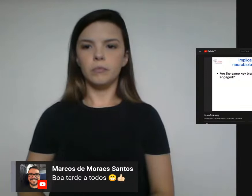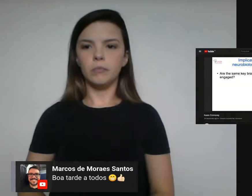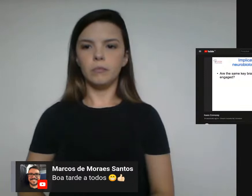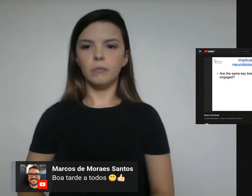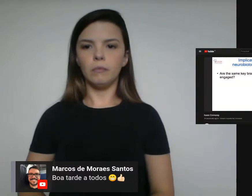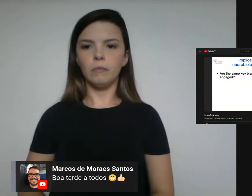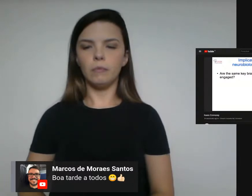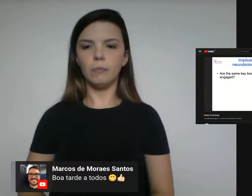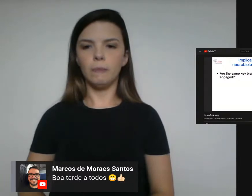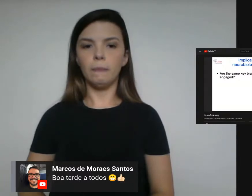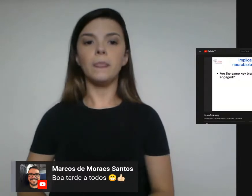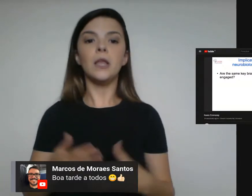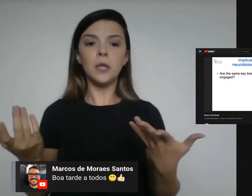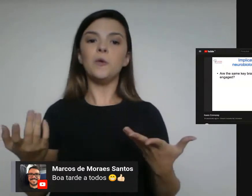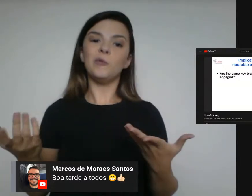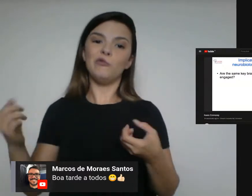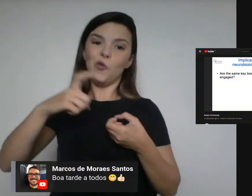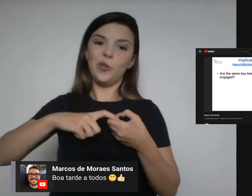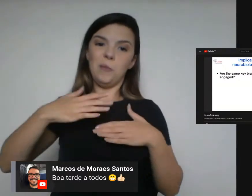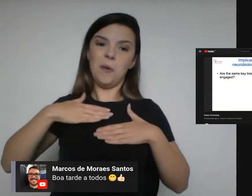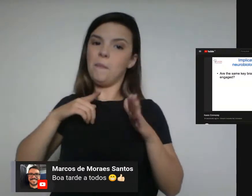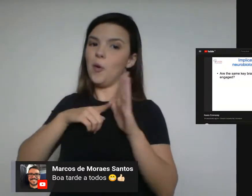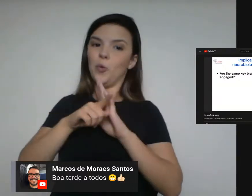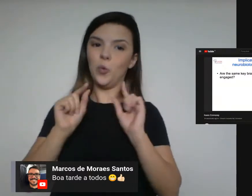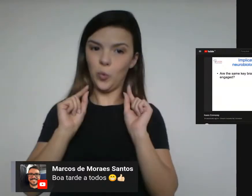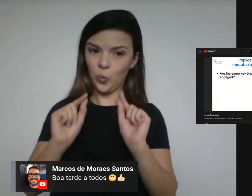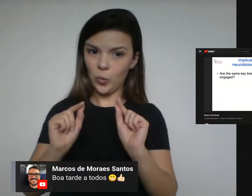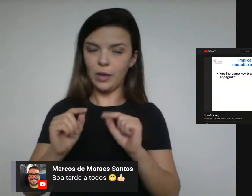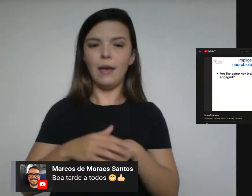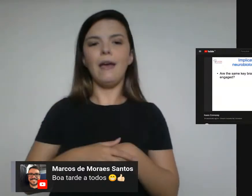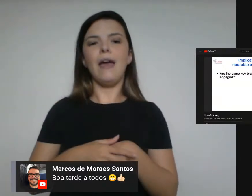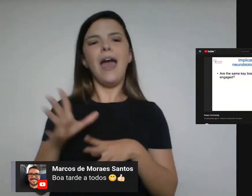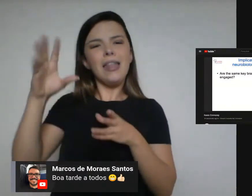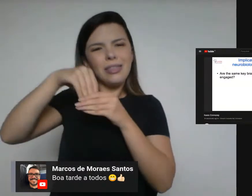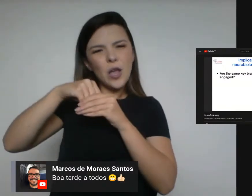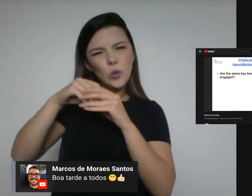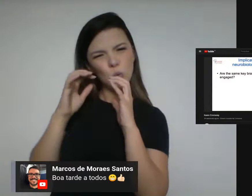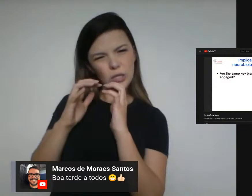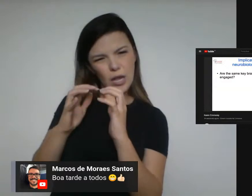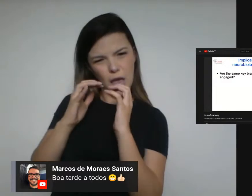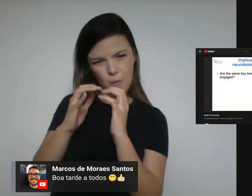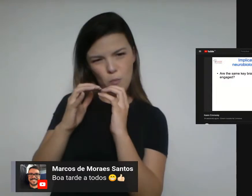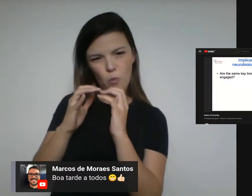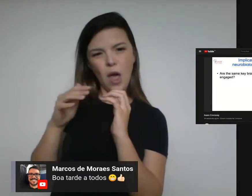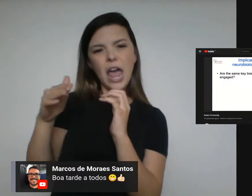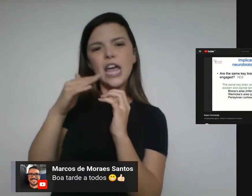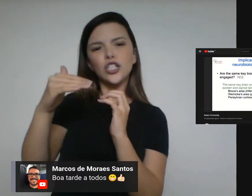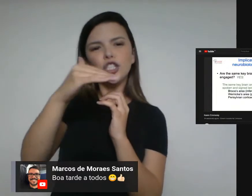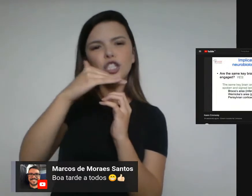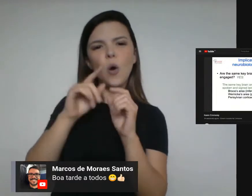So coming back to my question, are the same key brain regions engaged for signed and spoken